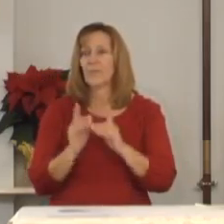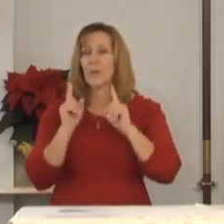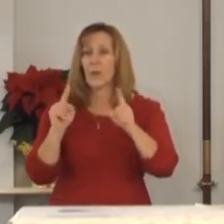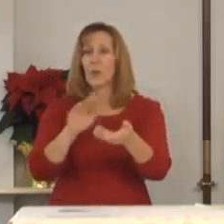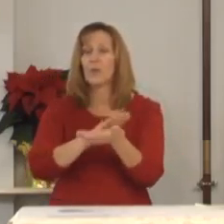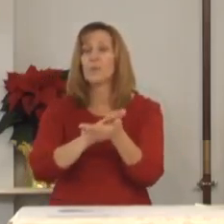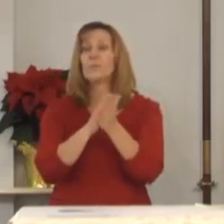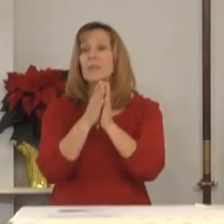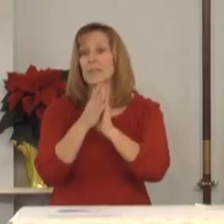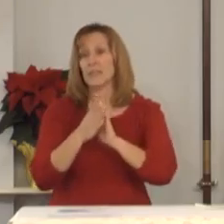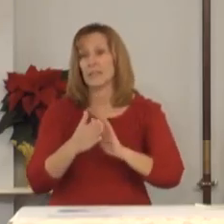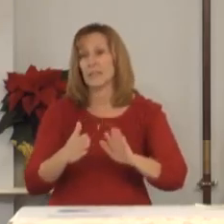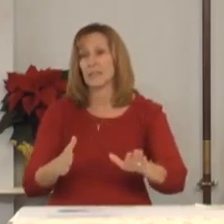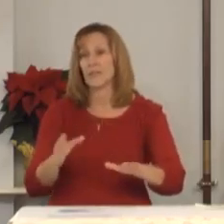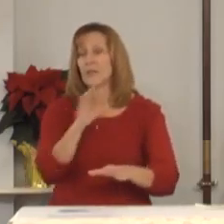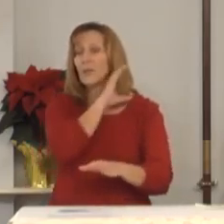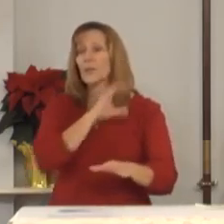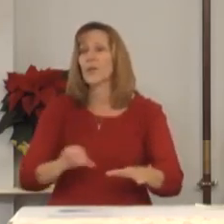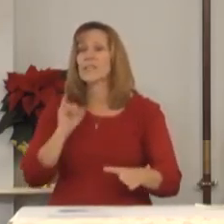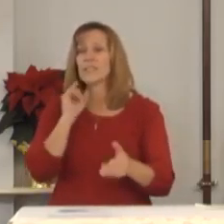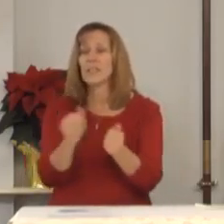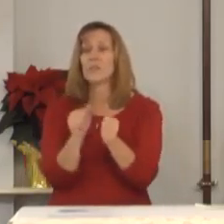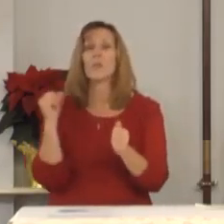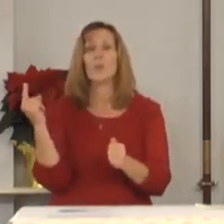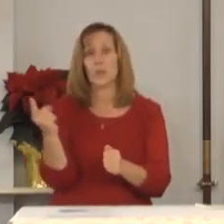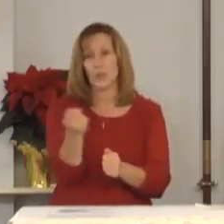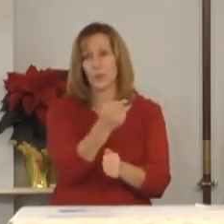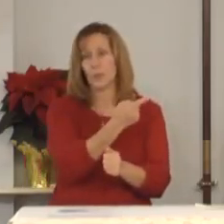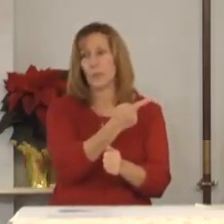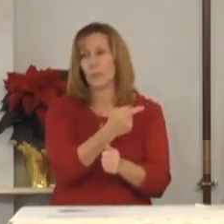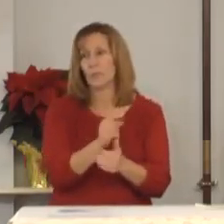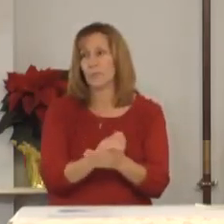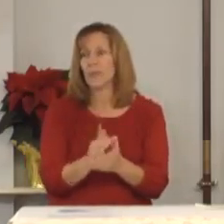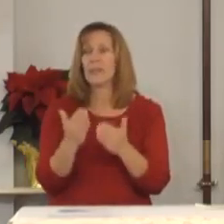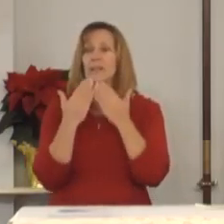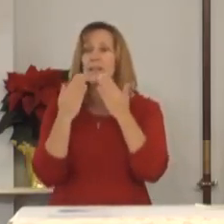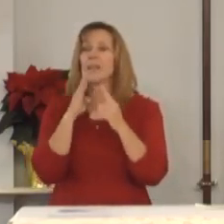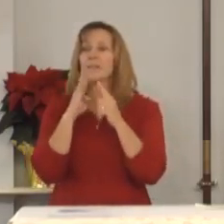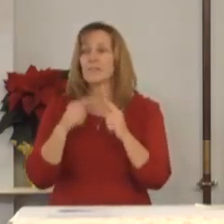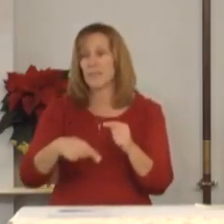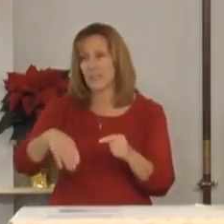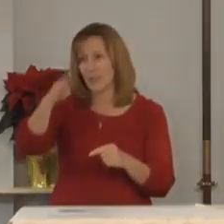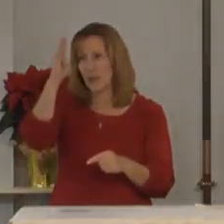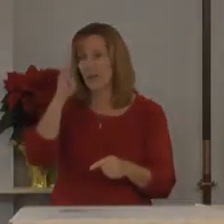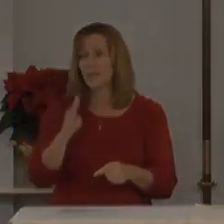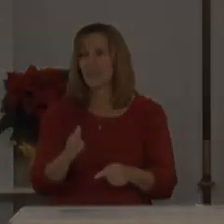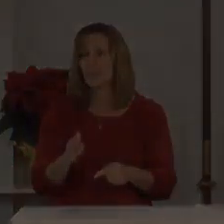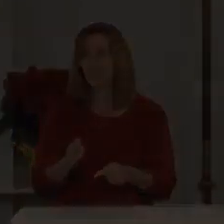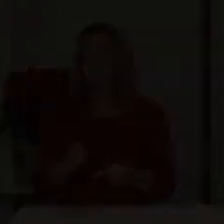Go in peace. Christ is with you. Thanks be to God.